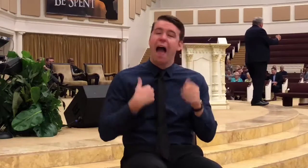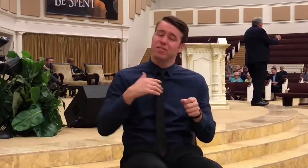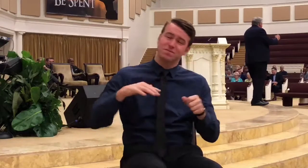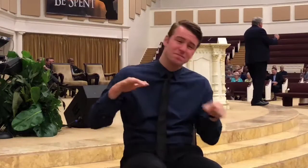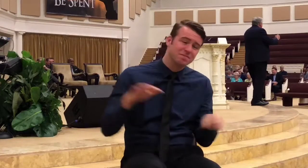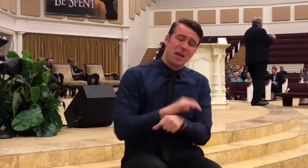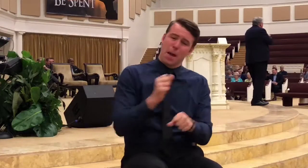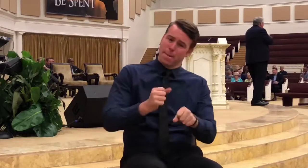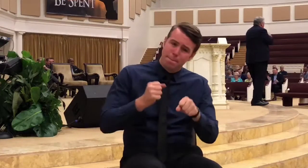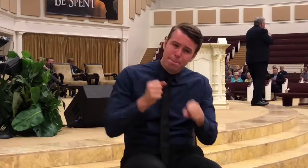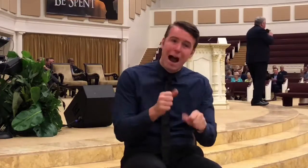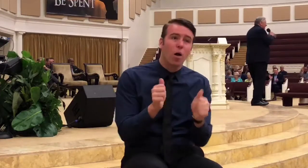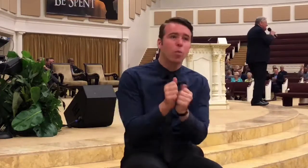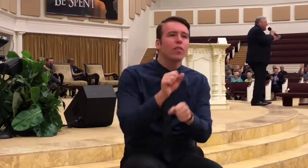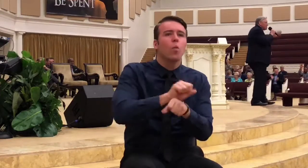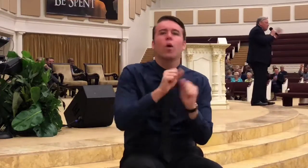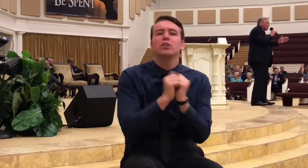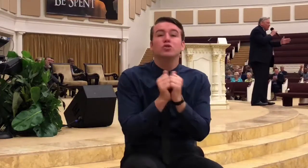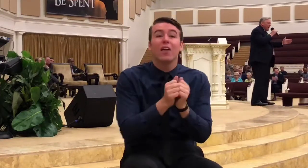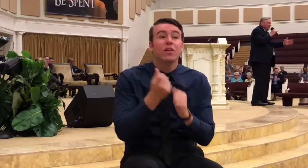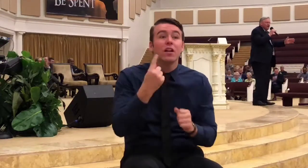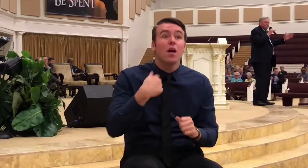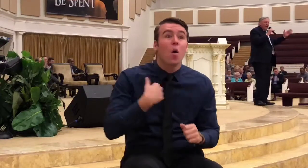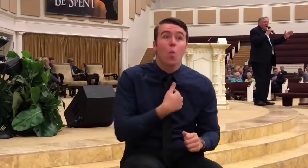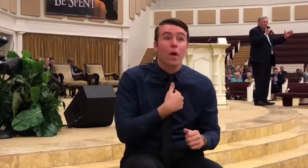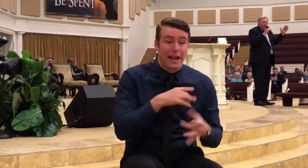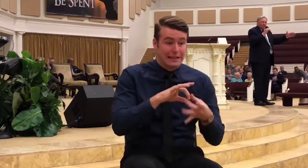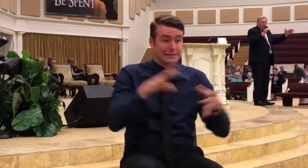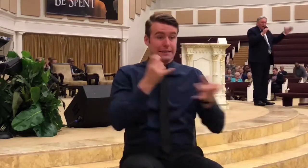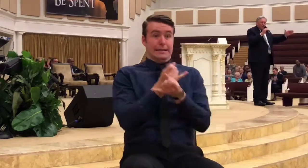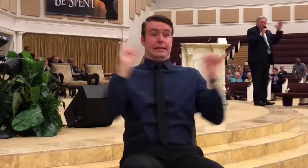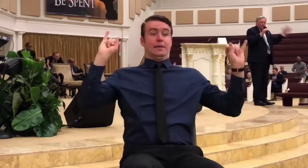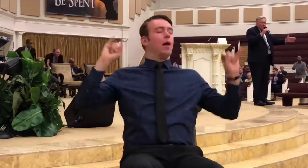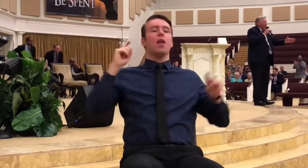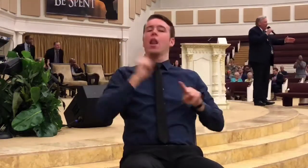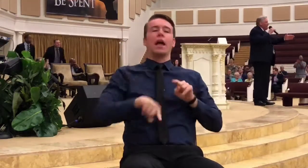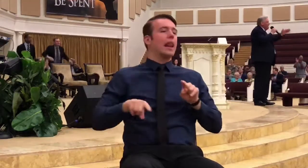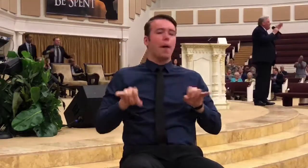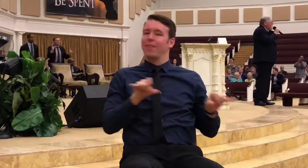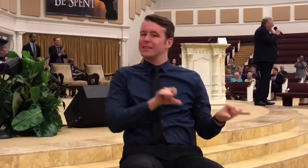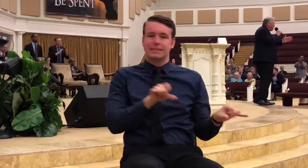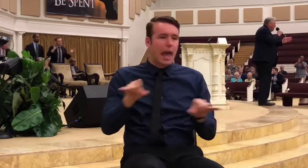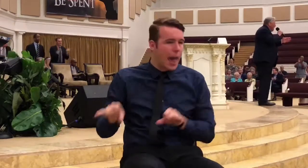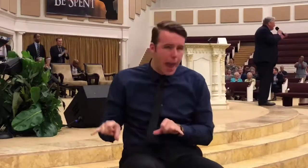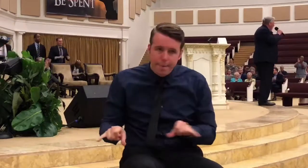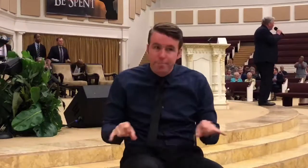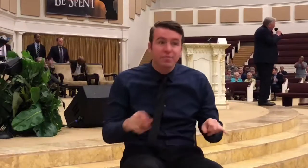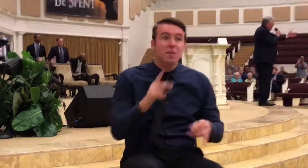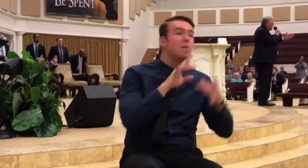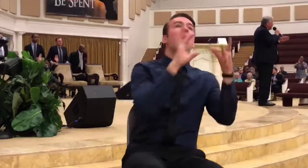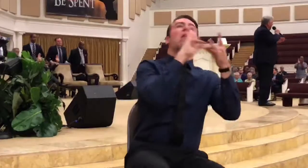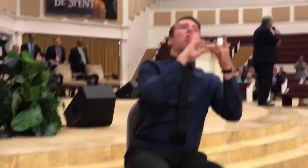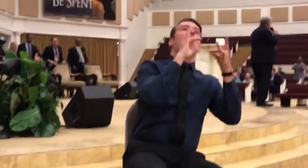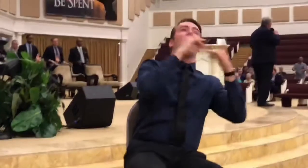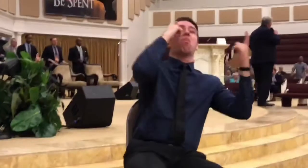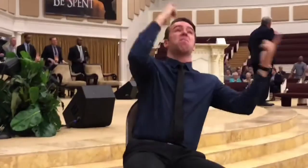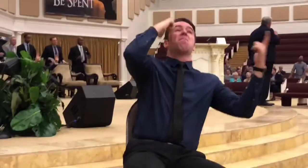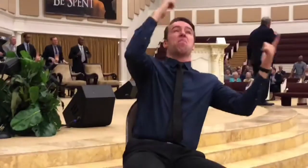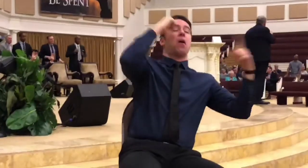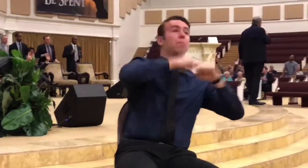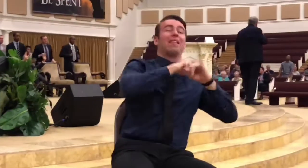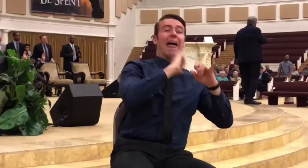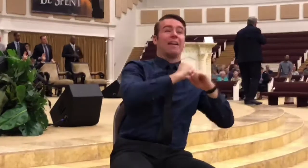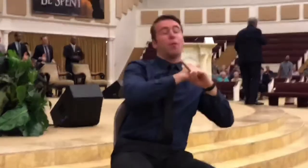in working together that you cannot duplicate by a bunch of little people out here popping off like firecrackers.